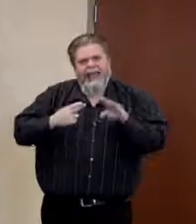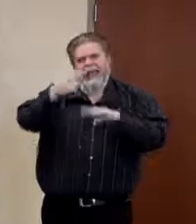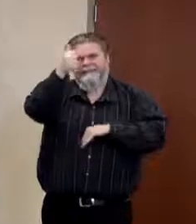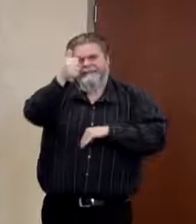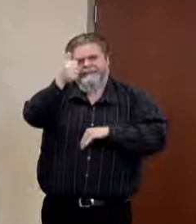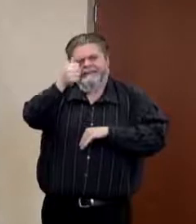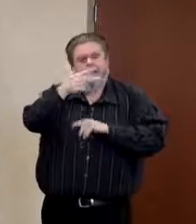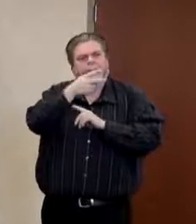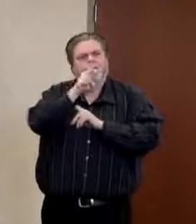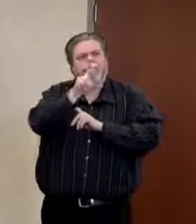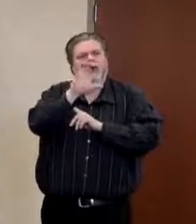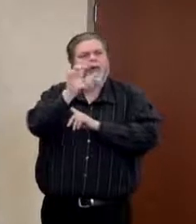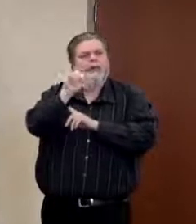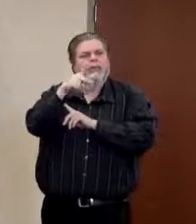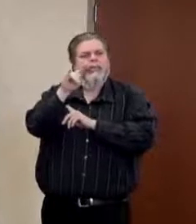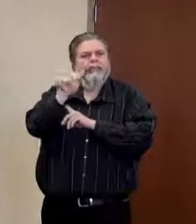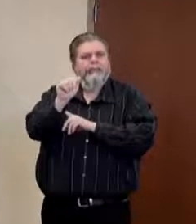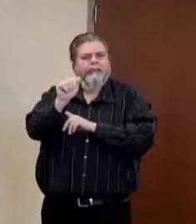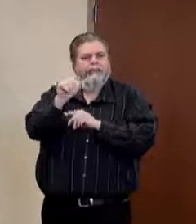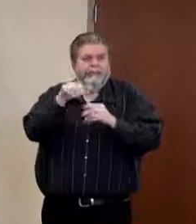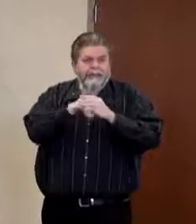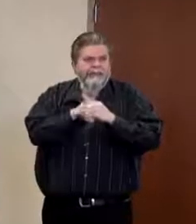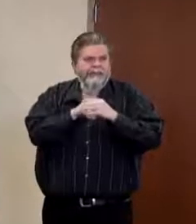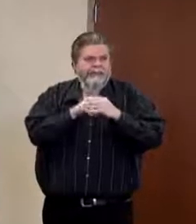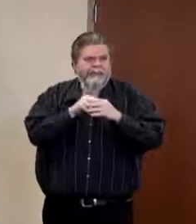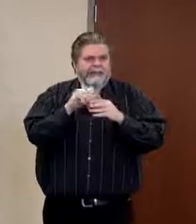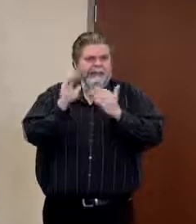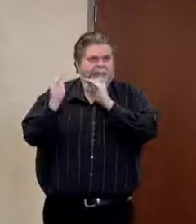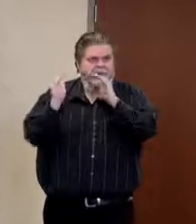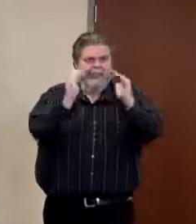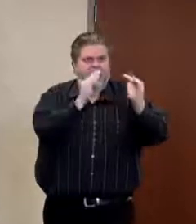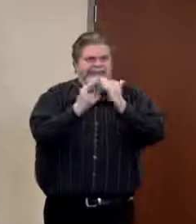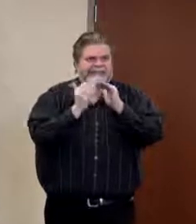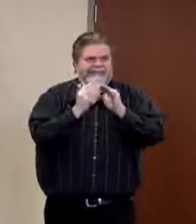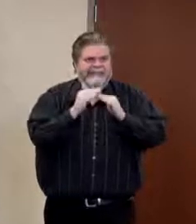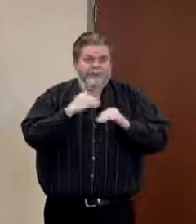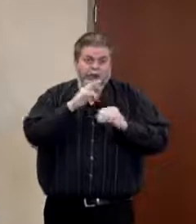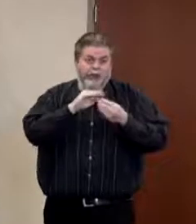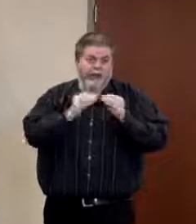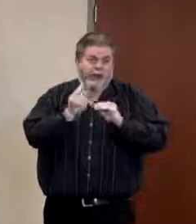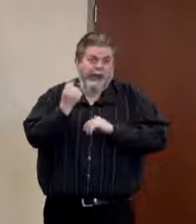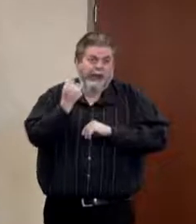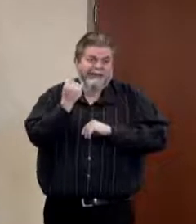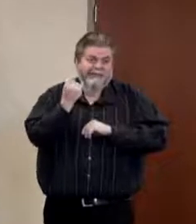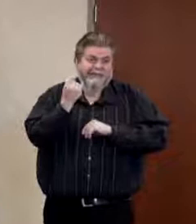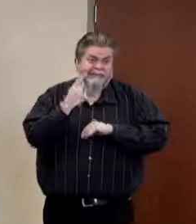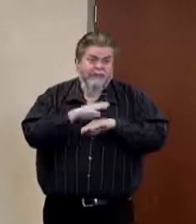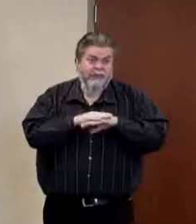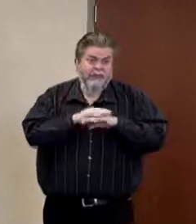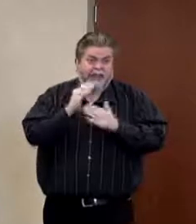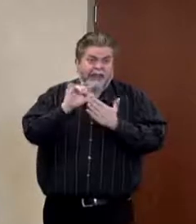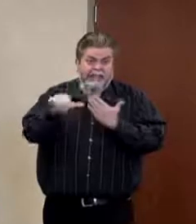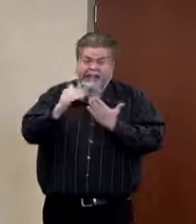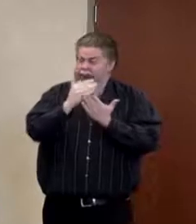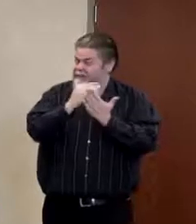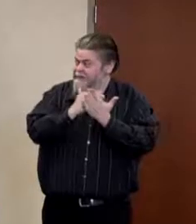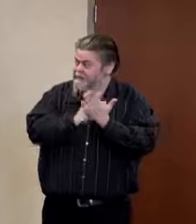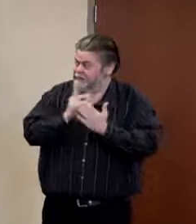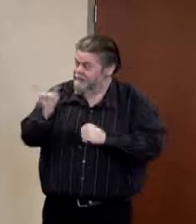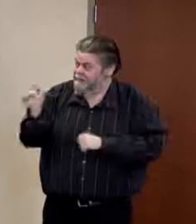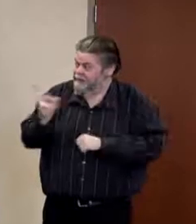capita in any MSA in the country. So we're 11th on the list at